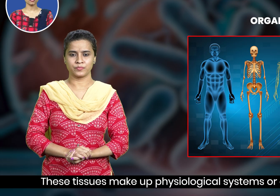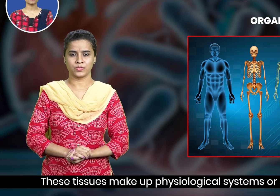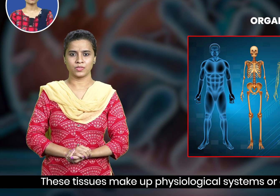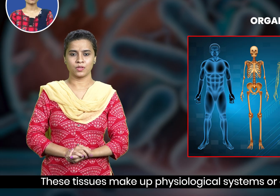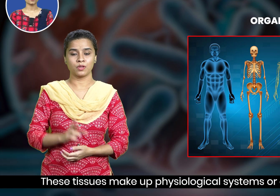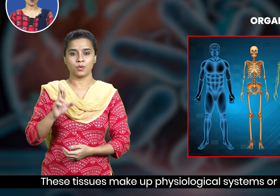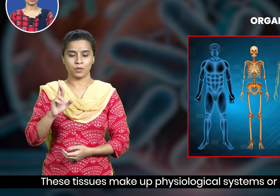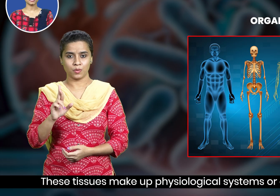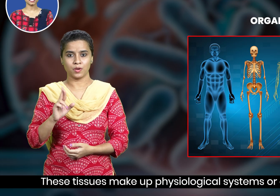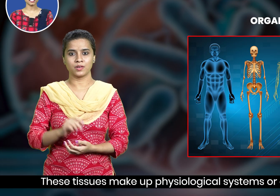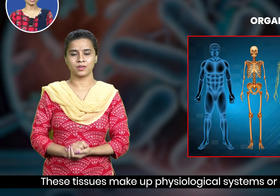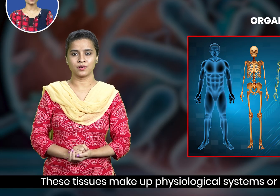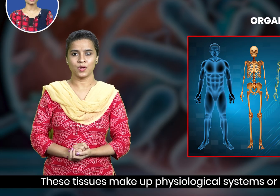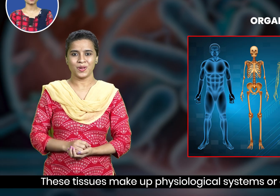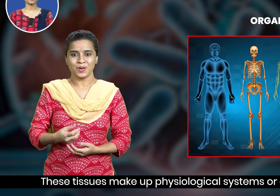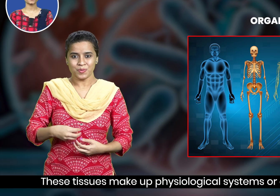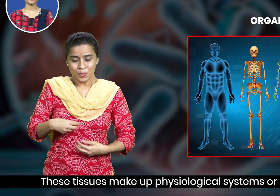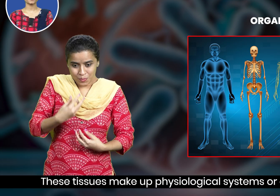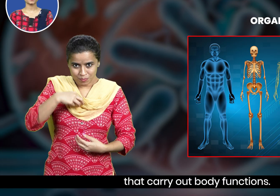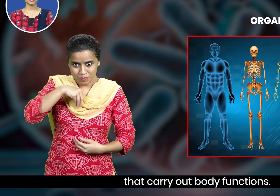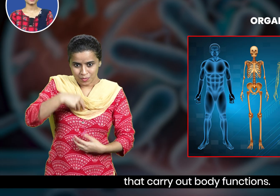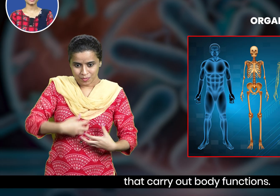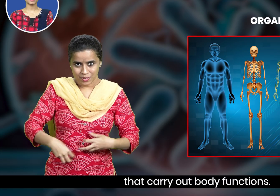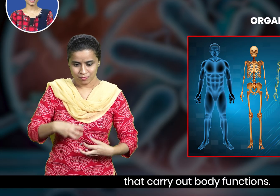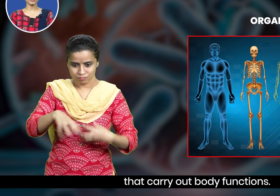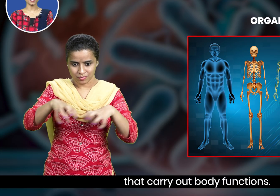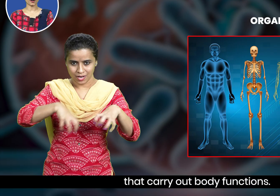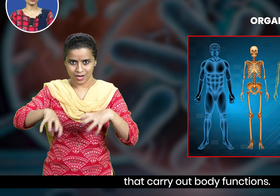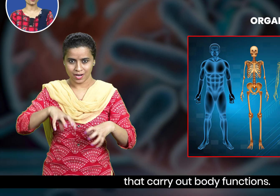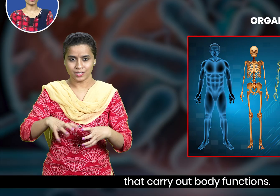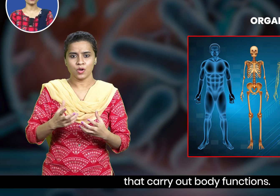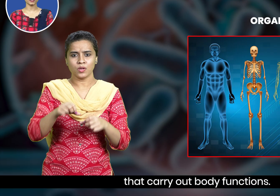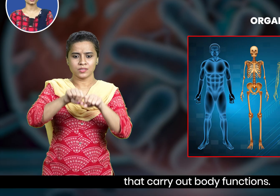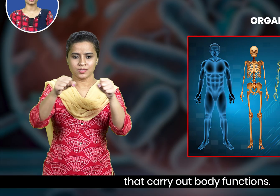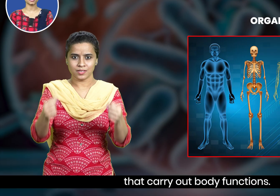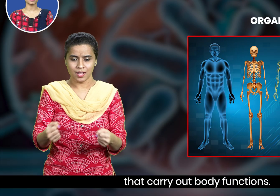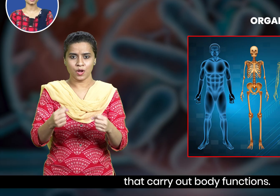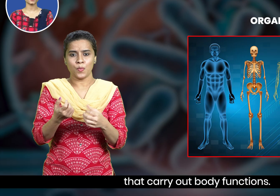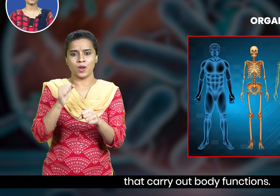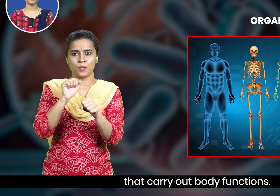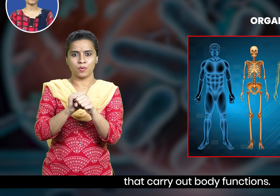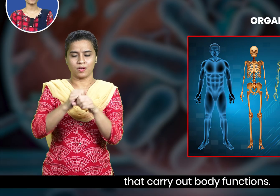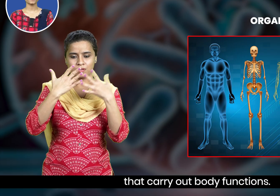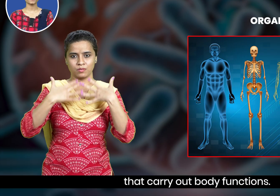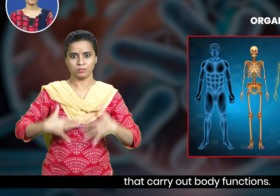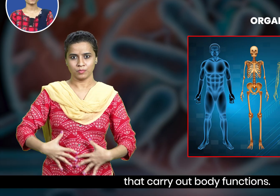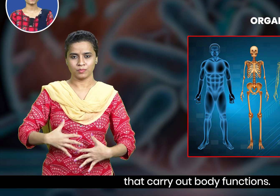or organ systems that carry out body functions.